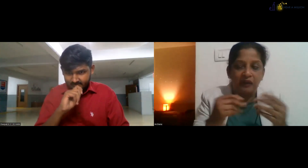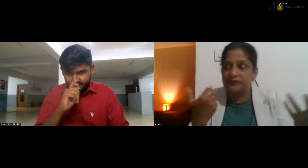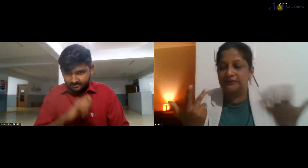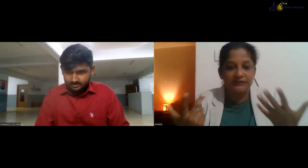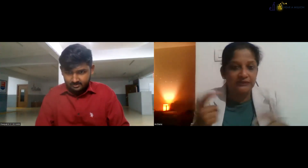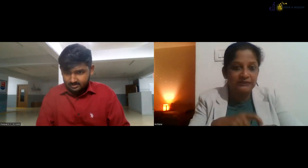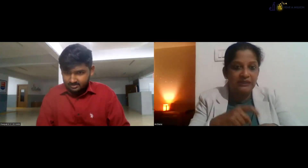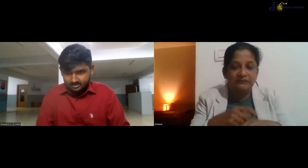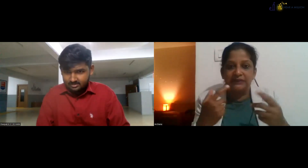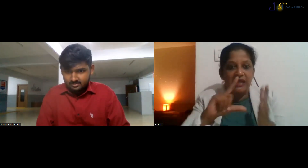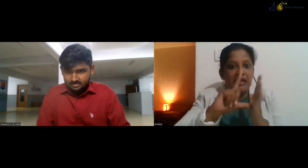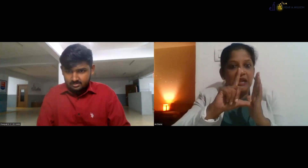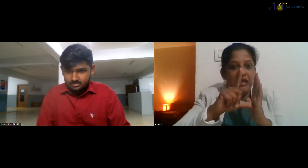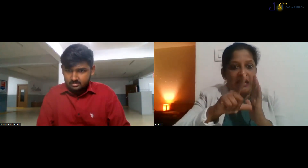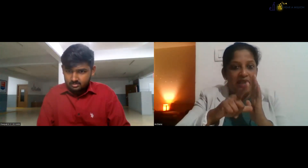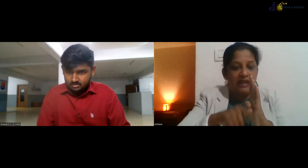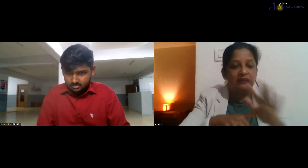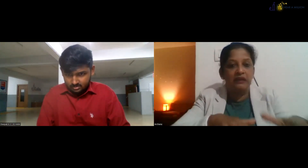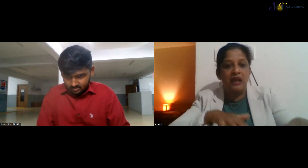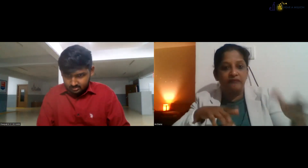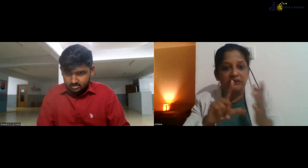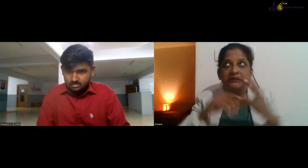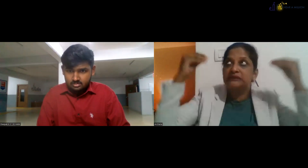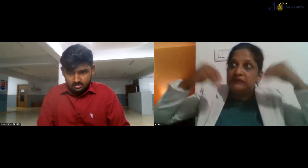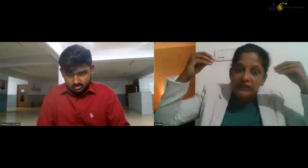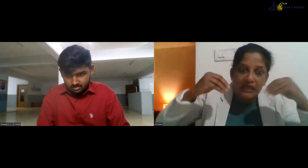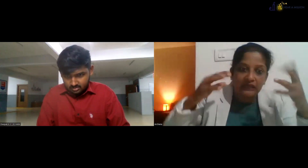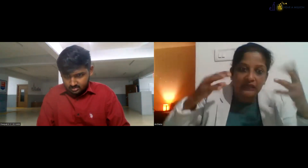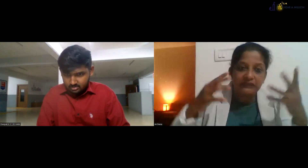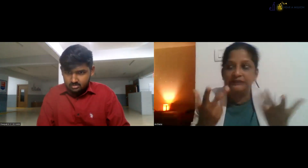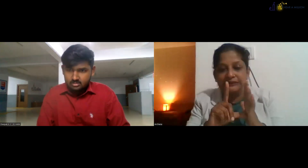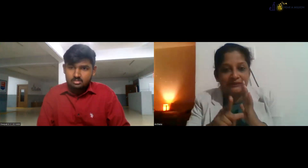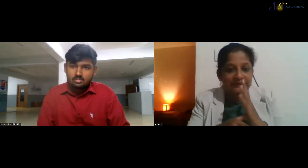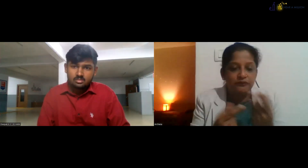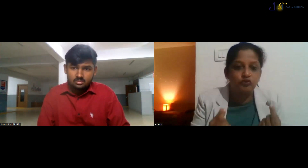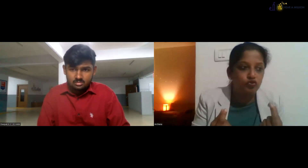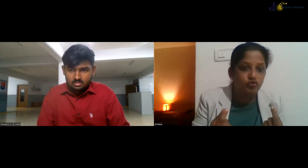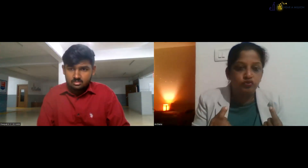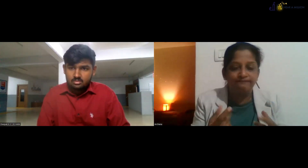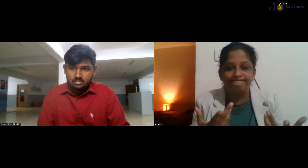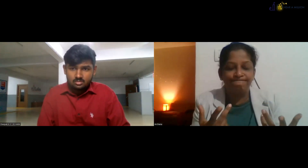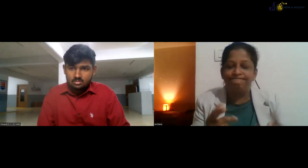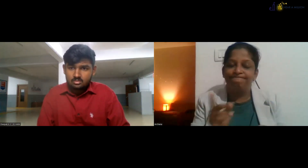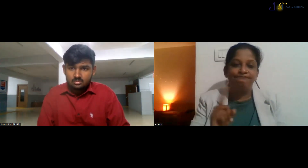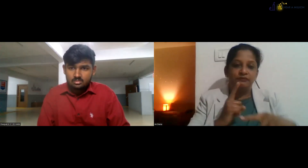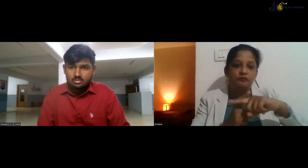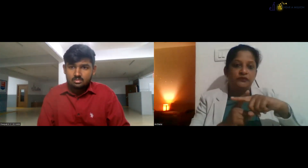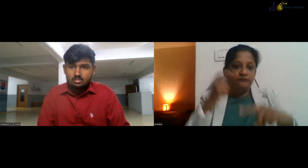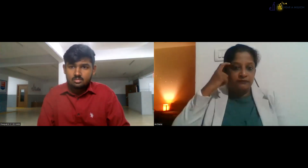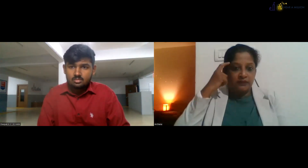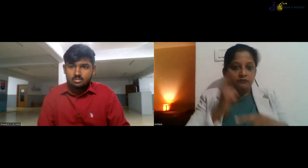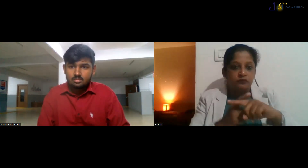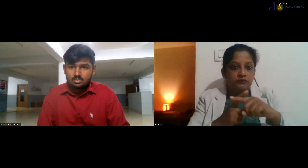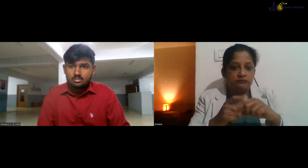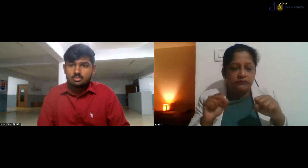bike and I need to reach the Bangalore at the time, so in the traffic, if it's raining, so we get sometime late as